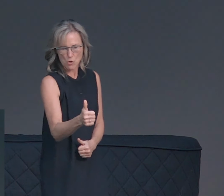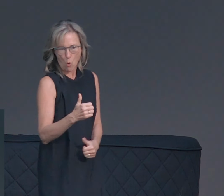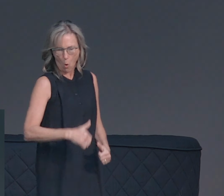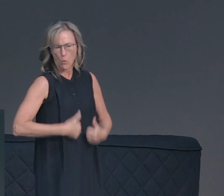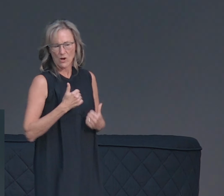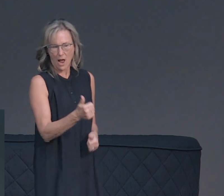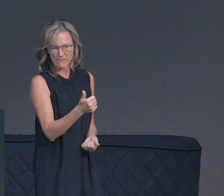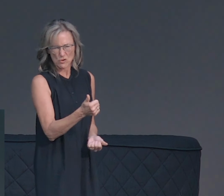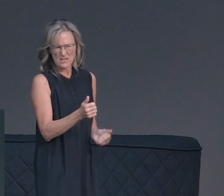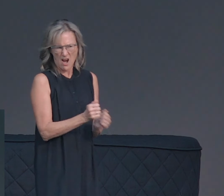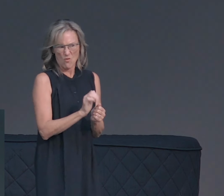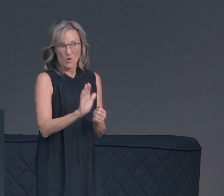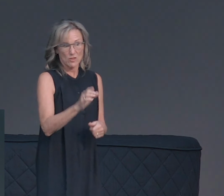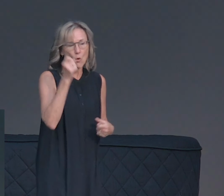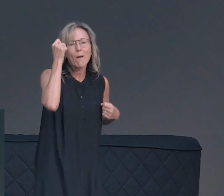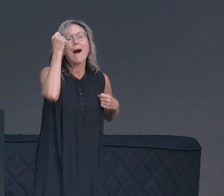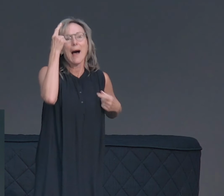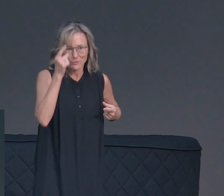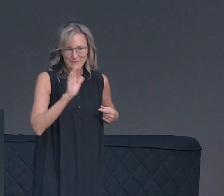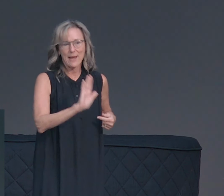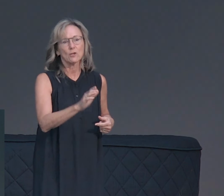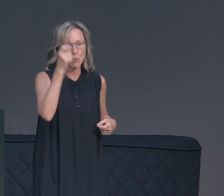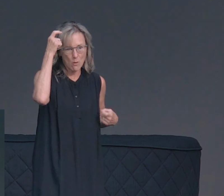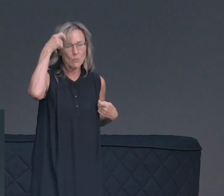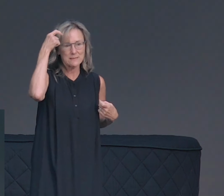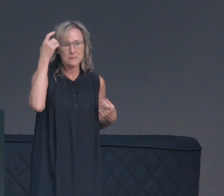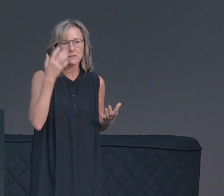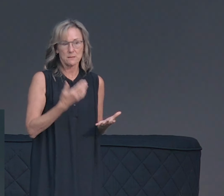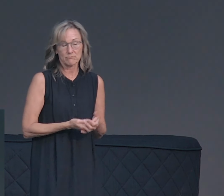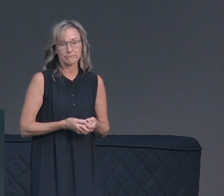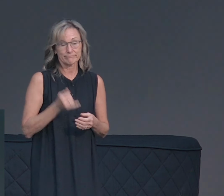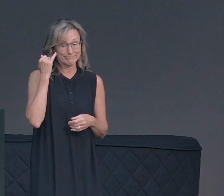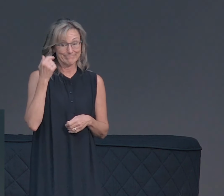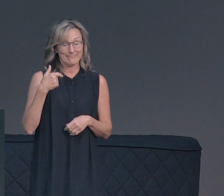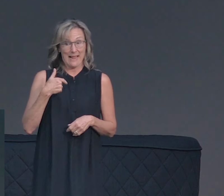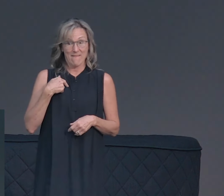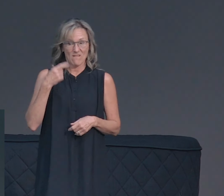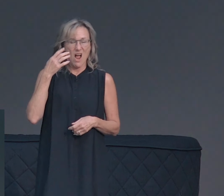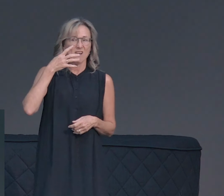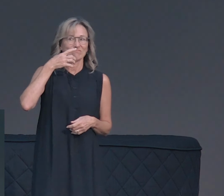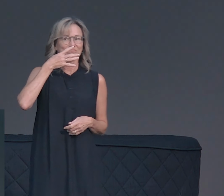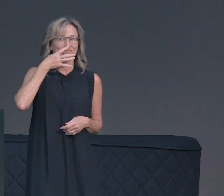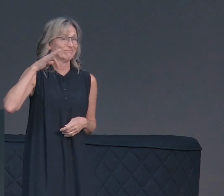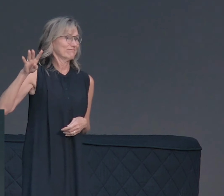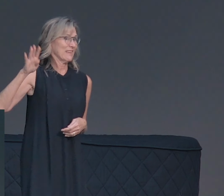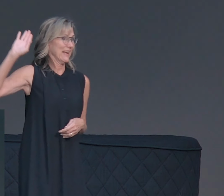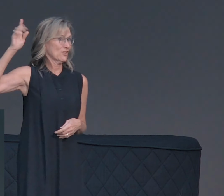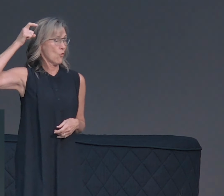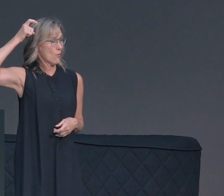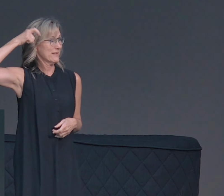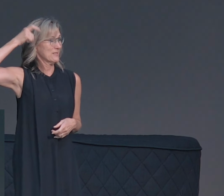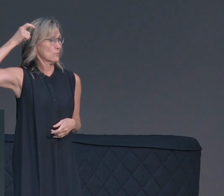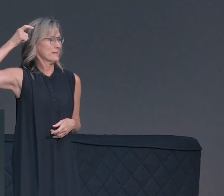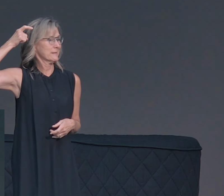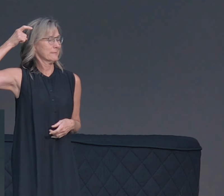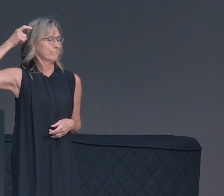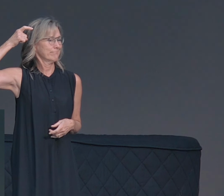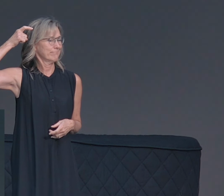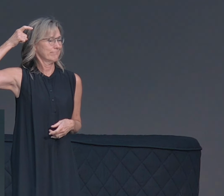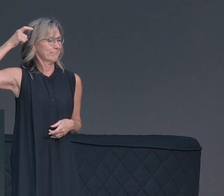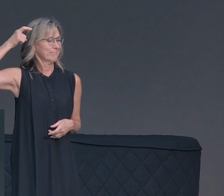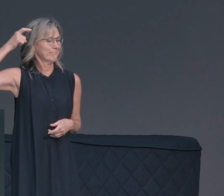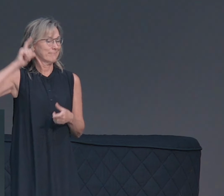In a negative sense, when you ignore God's wisdom, when you turn away from following God's wisdom, you will not be